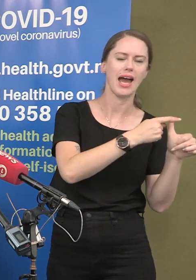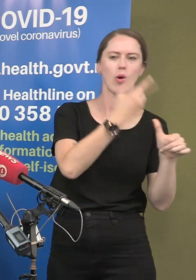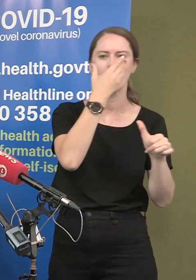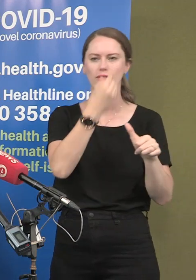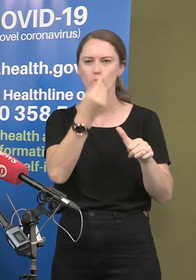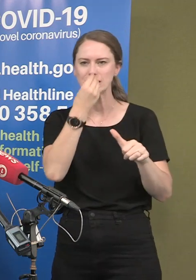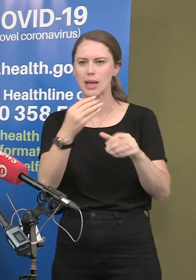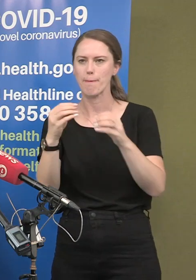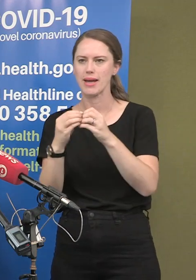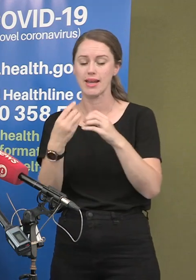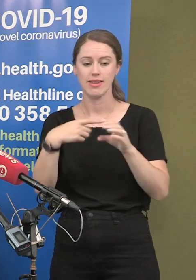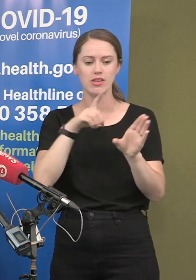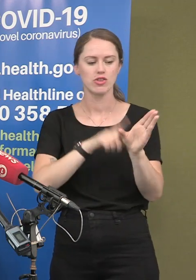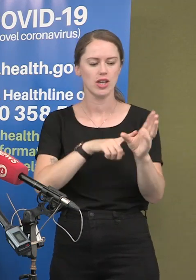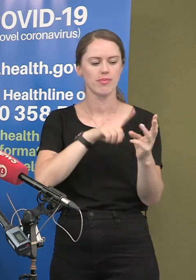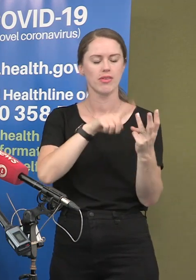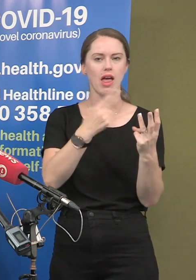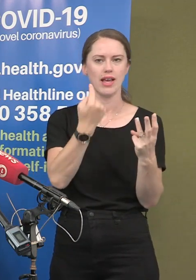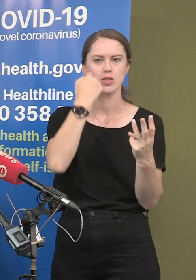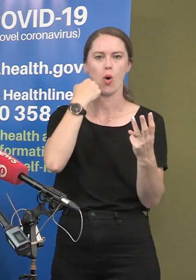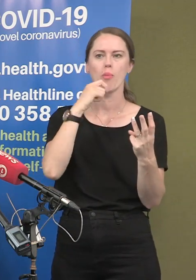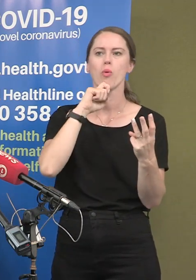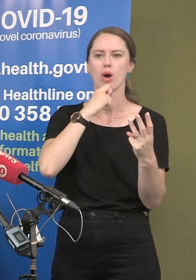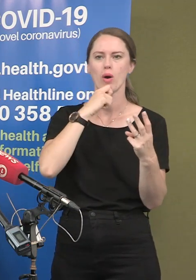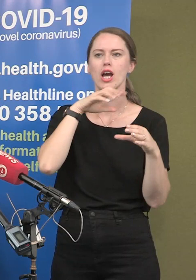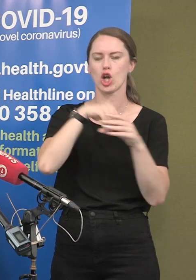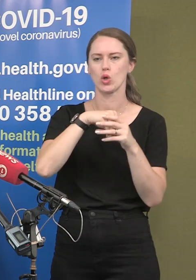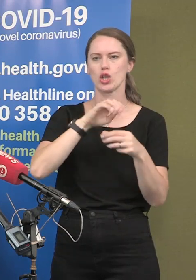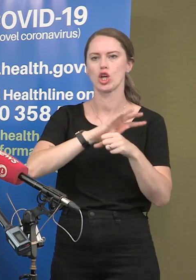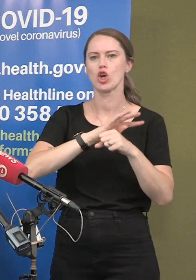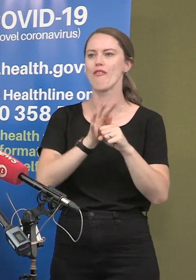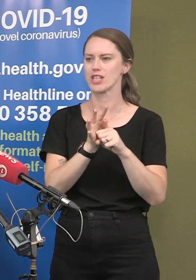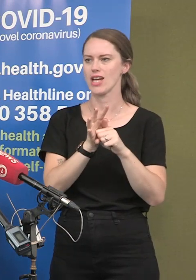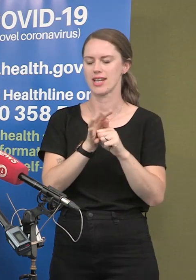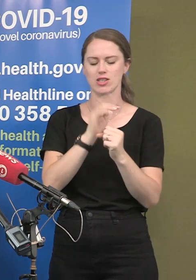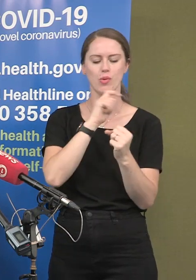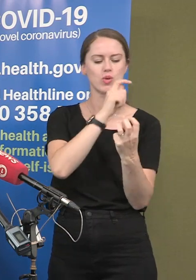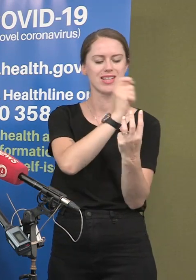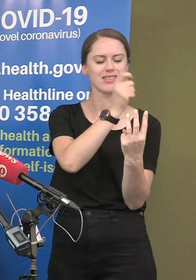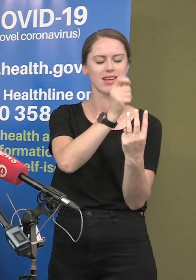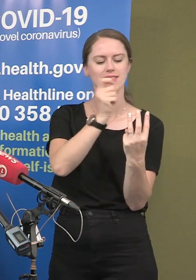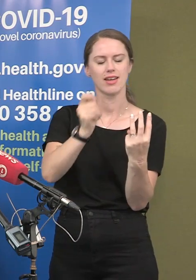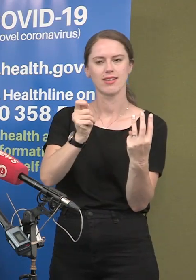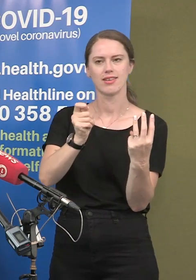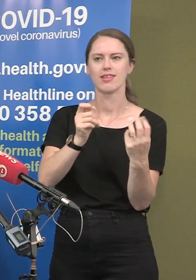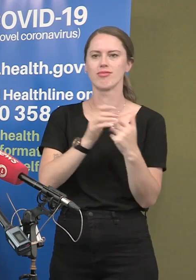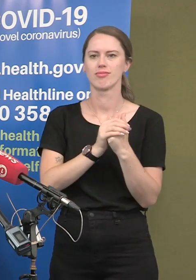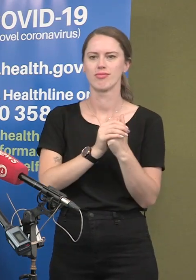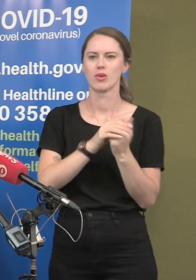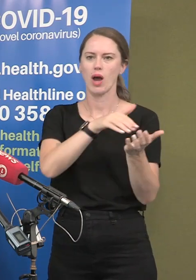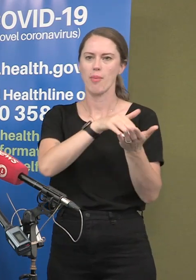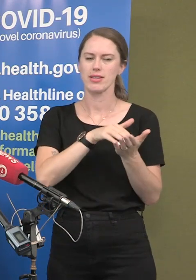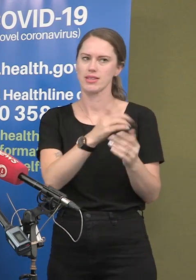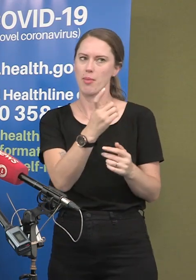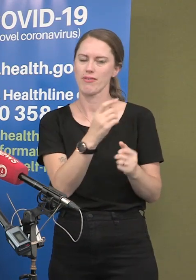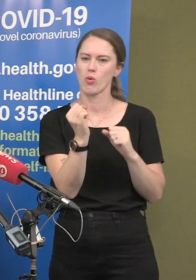B. So what's happening this year is that swabbing we will add COVID-19, and that gives us a really good mechanism as we head into